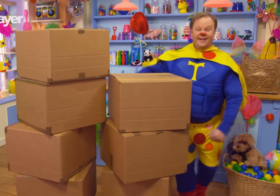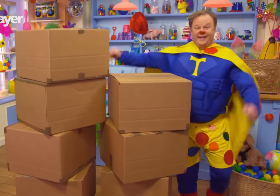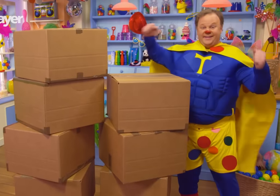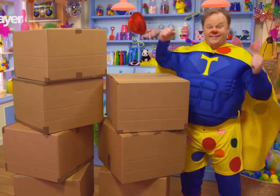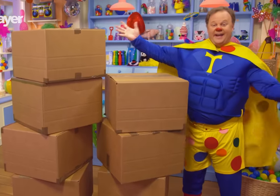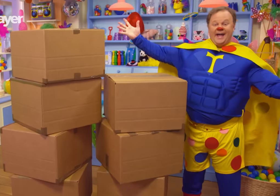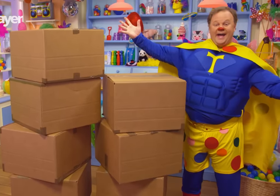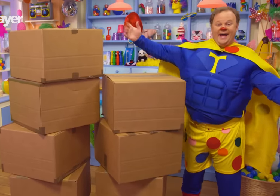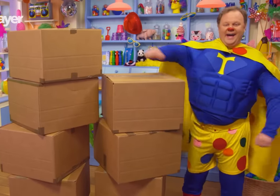Ta-da!